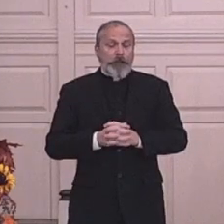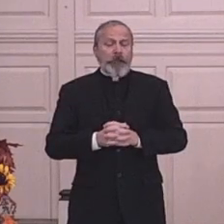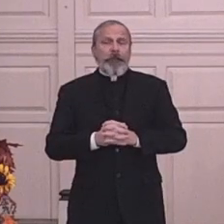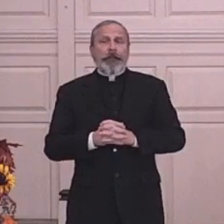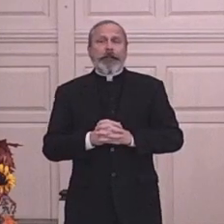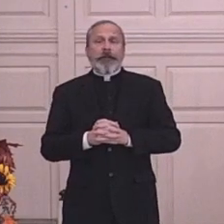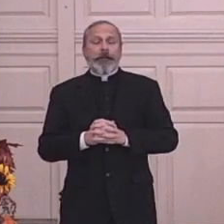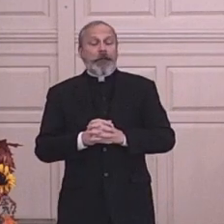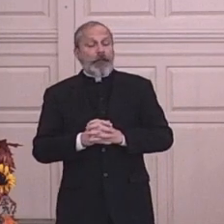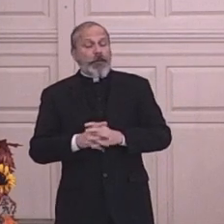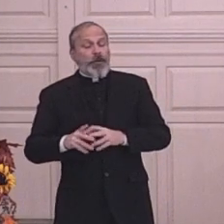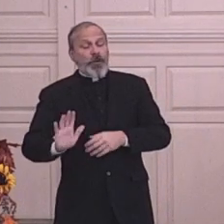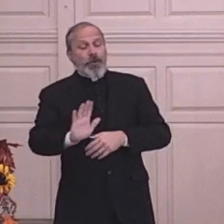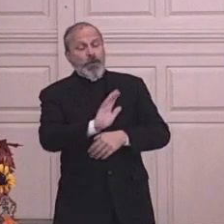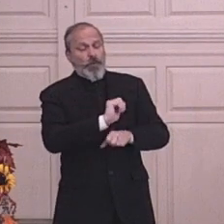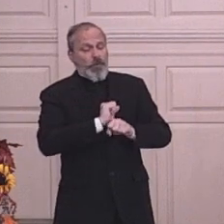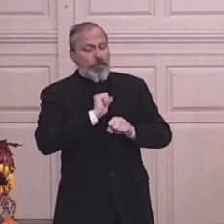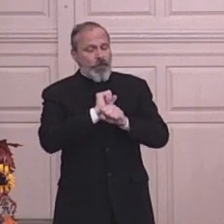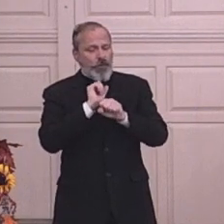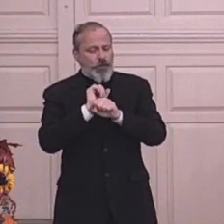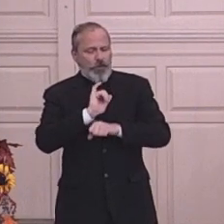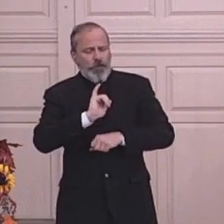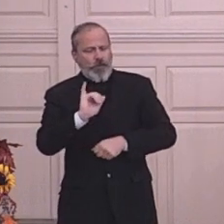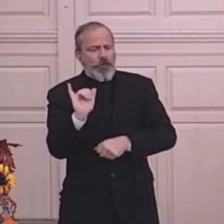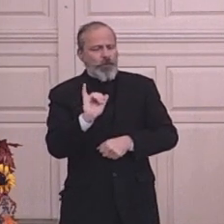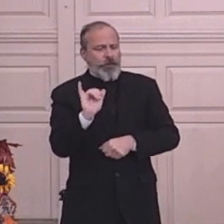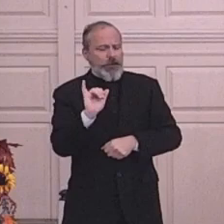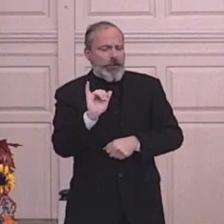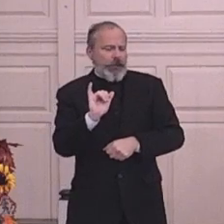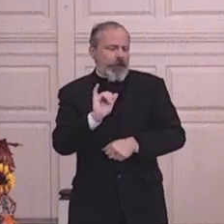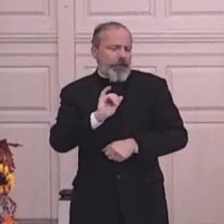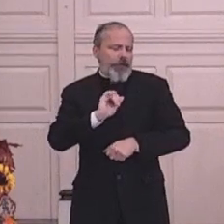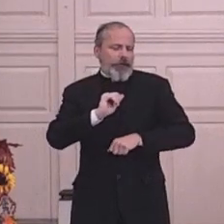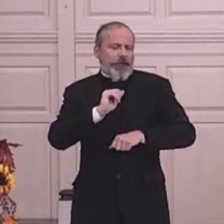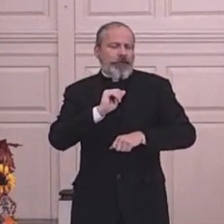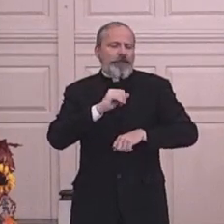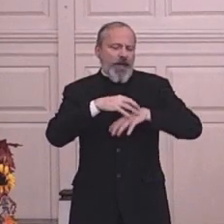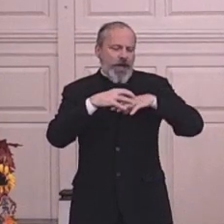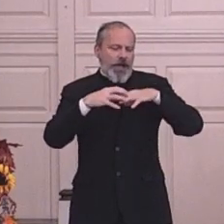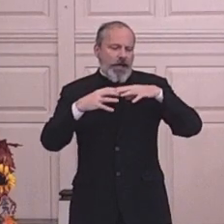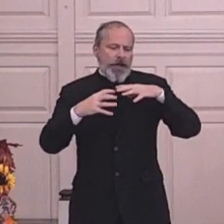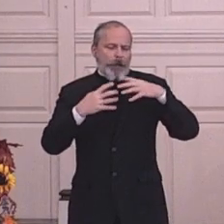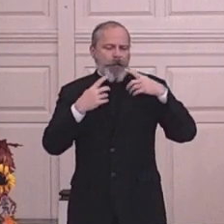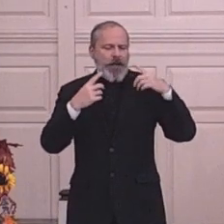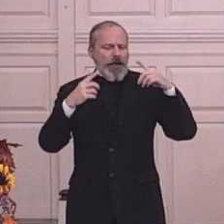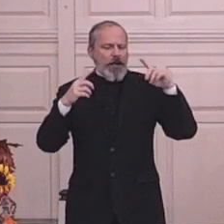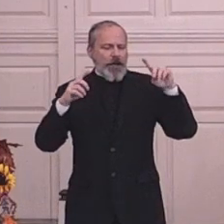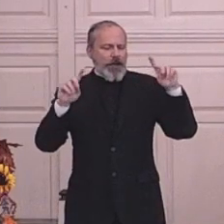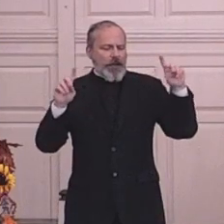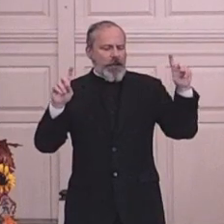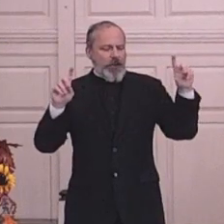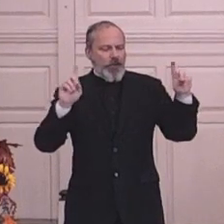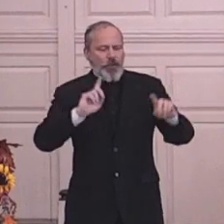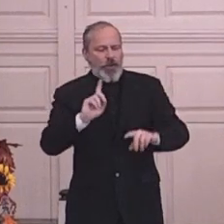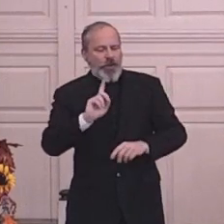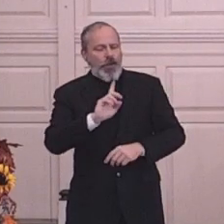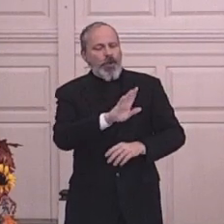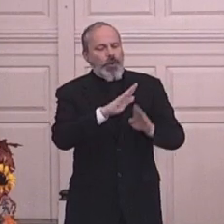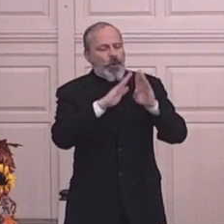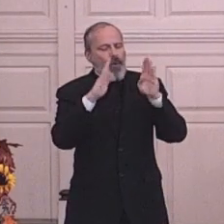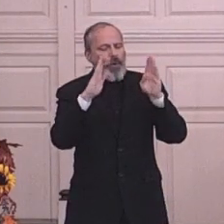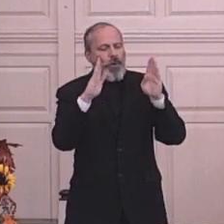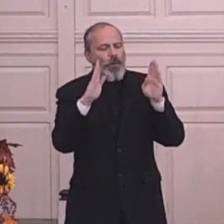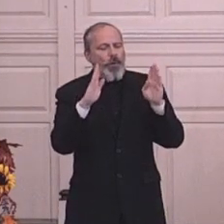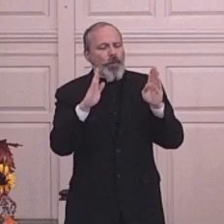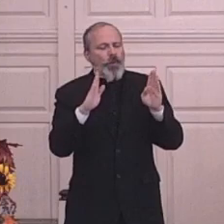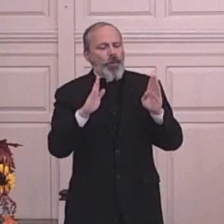Lord. Your wife shall be like a fruitful vine in the recesses of your